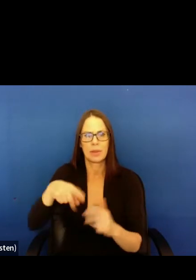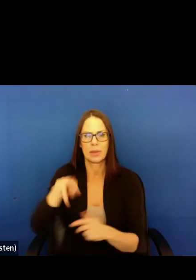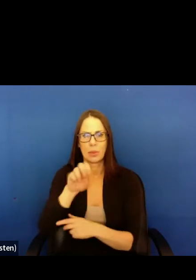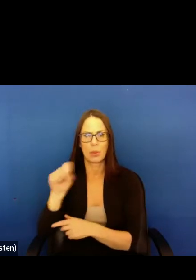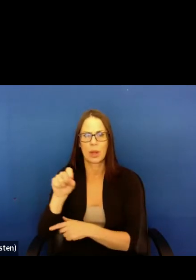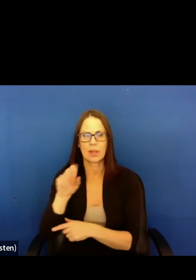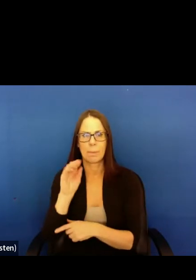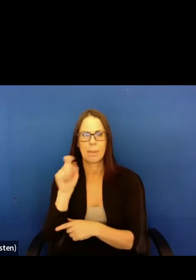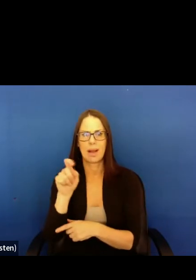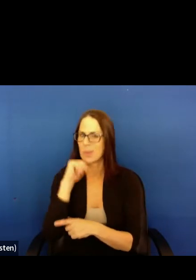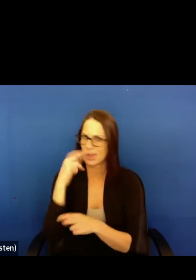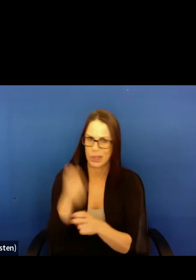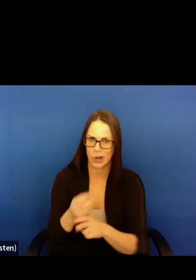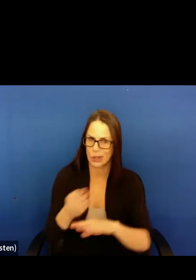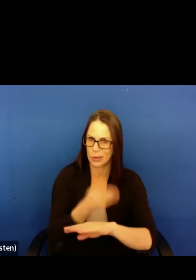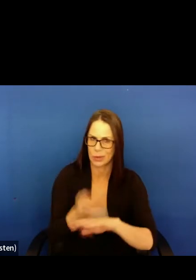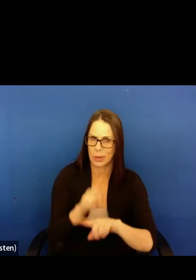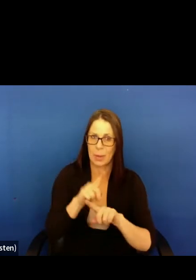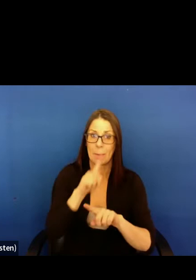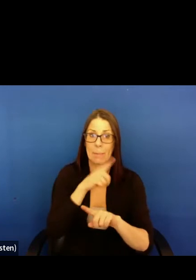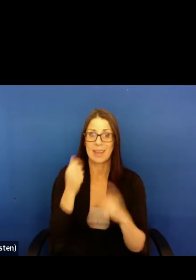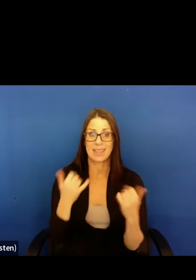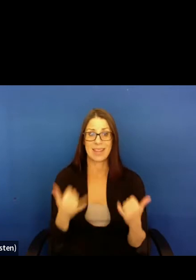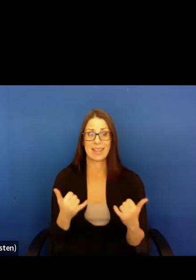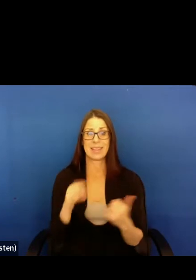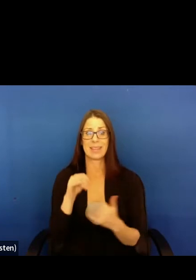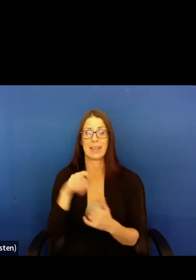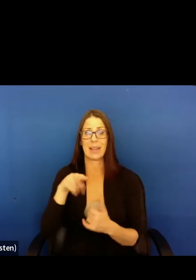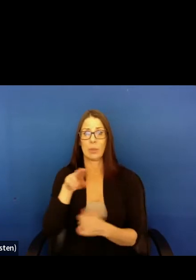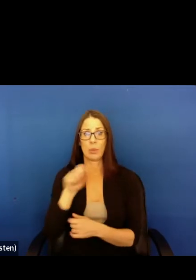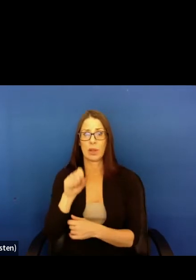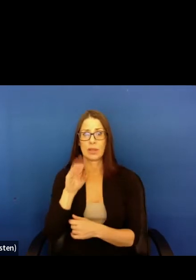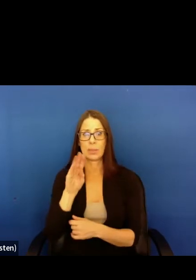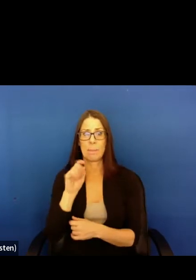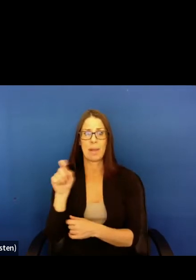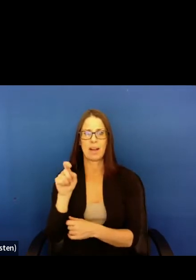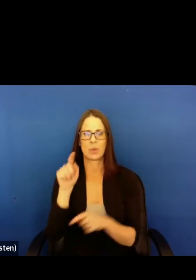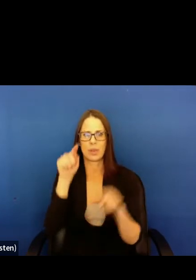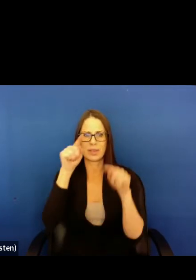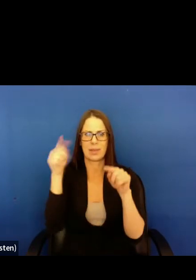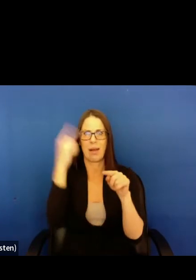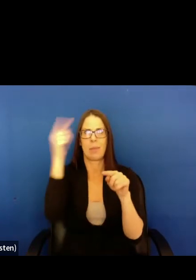hard to improve because the existing press box was up in the rafters, and you had to take this really